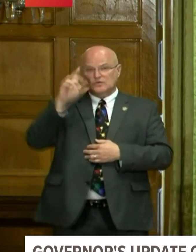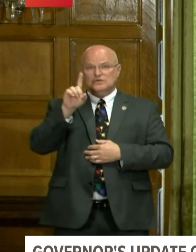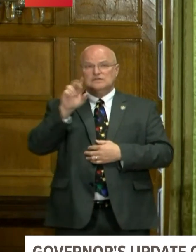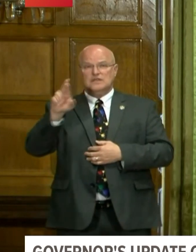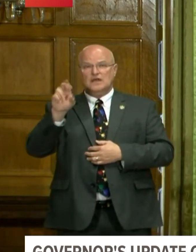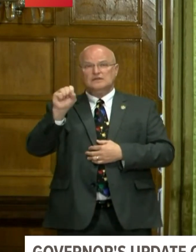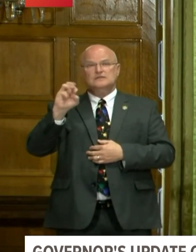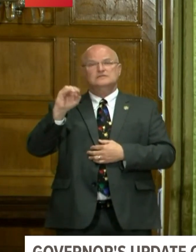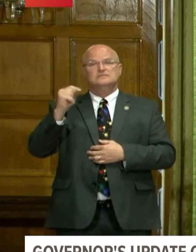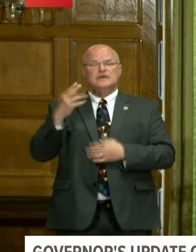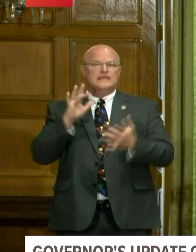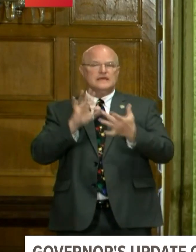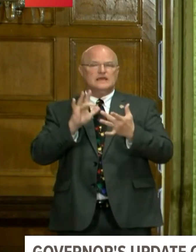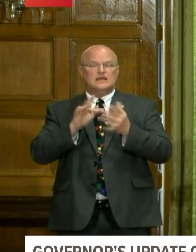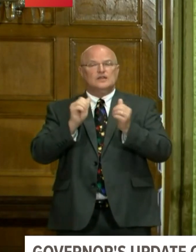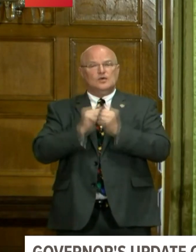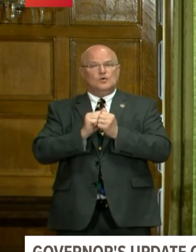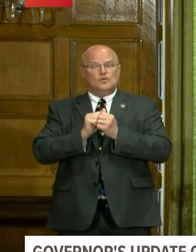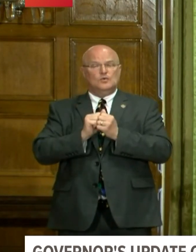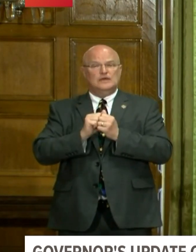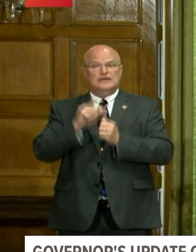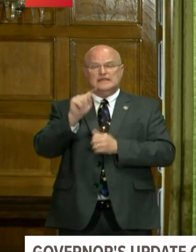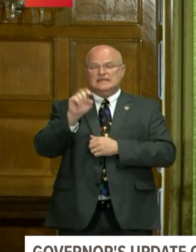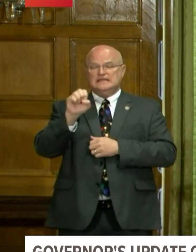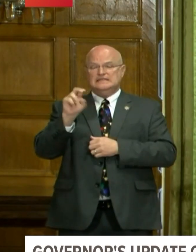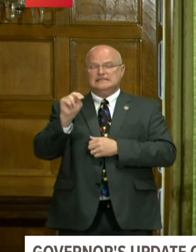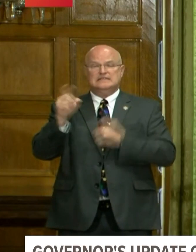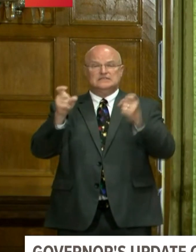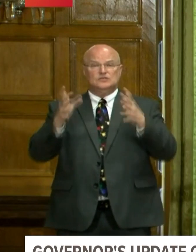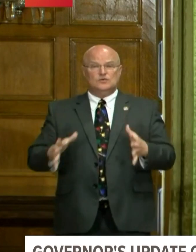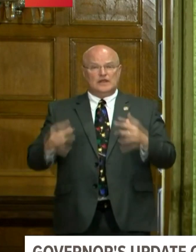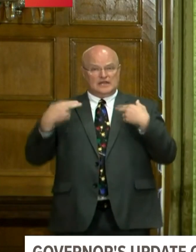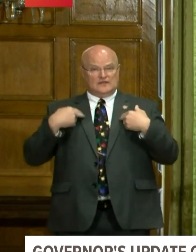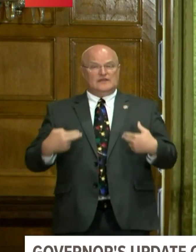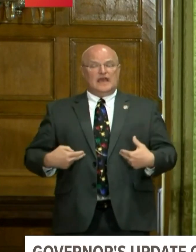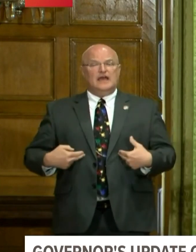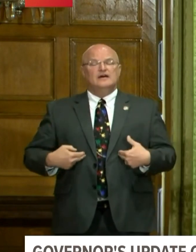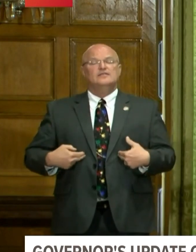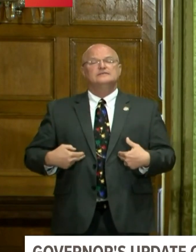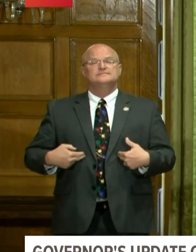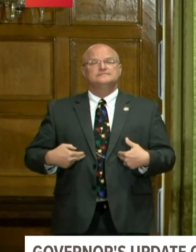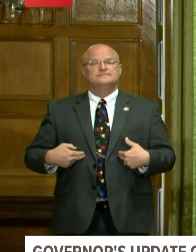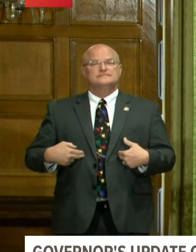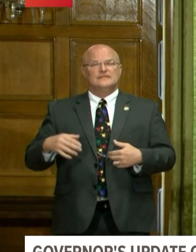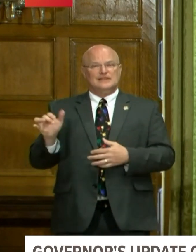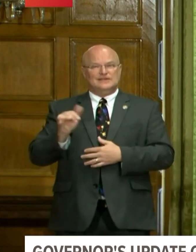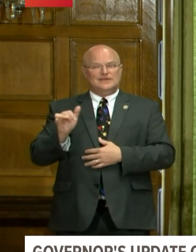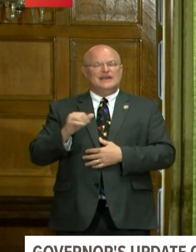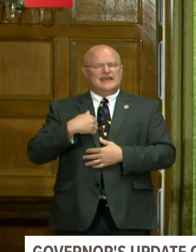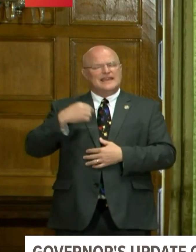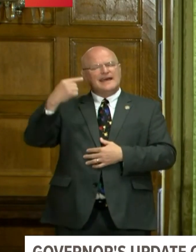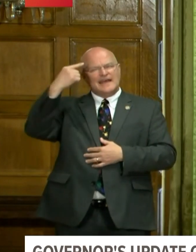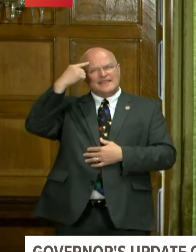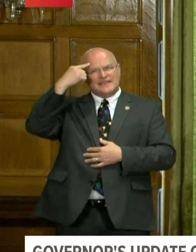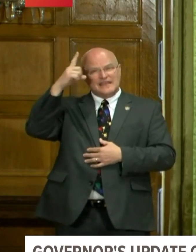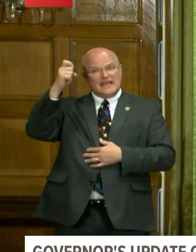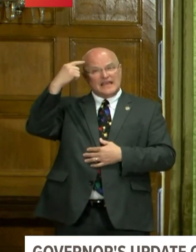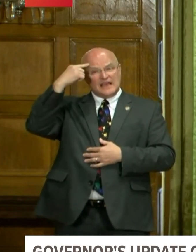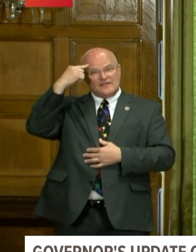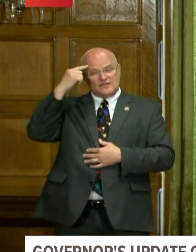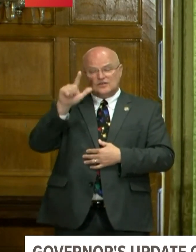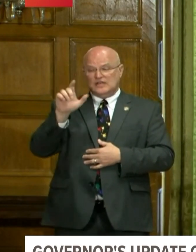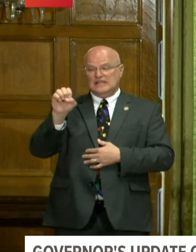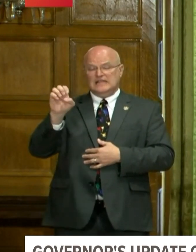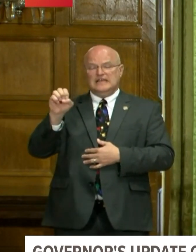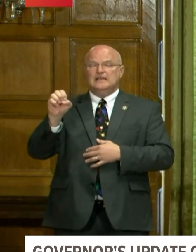in contact with their Director of Health in Tennessee as well. I think Governor Lee has